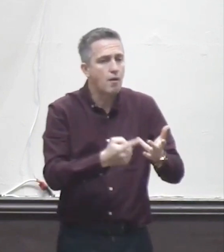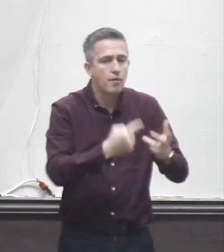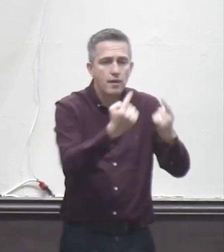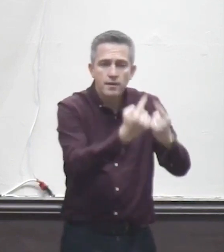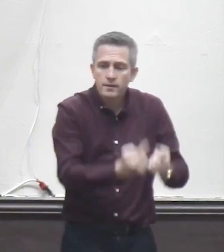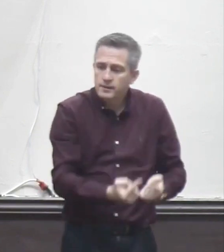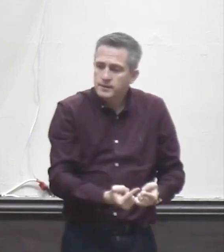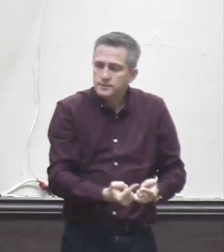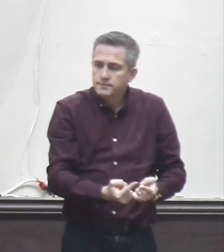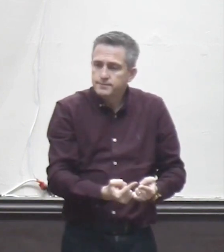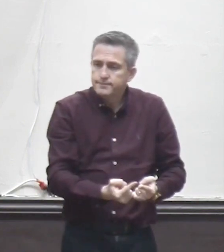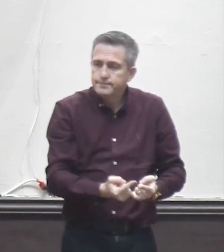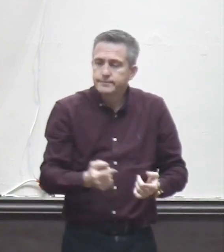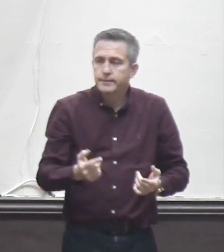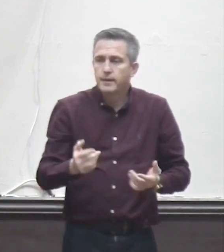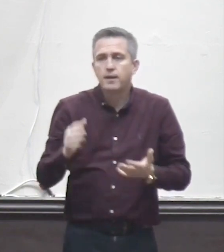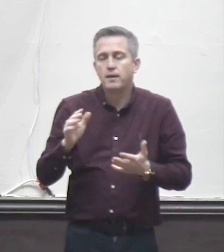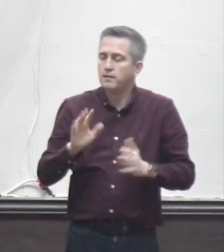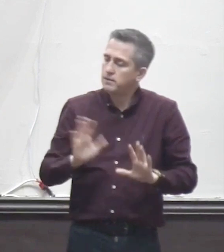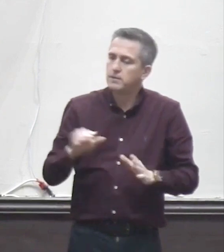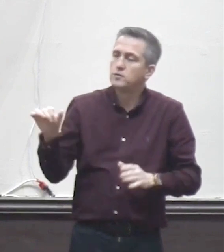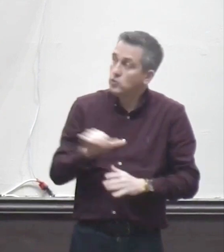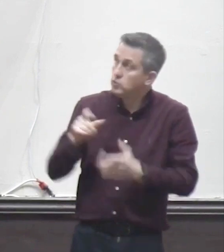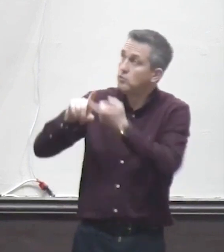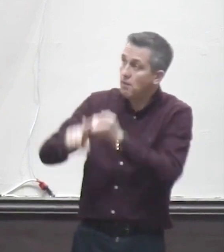matter, we only swear by Allah.